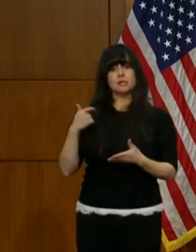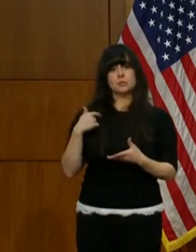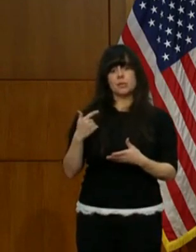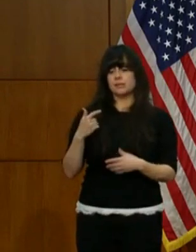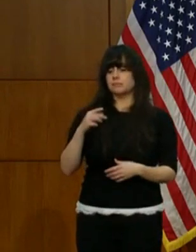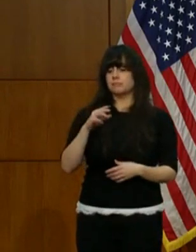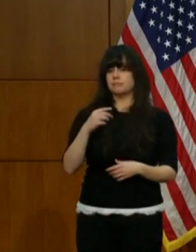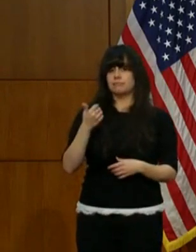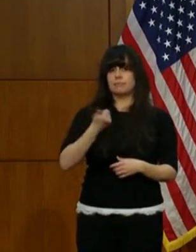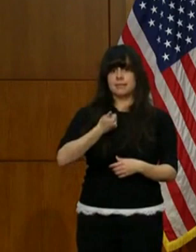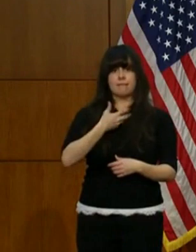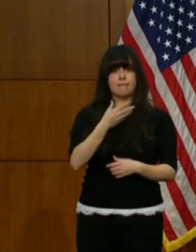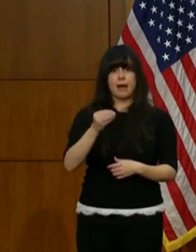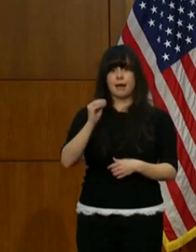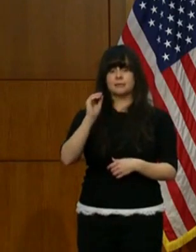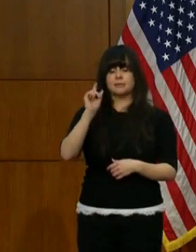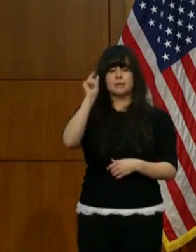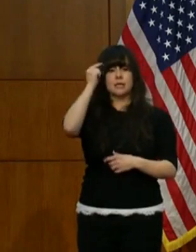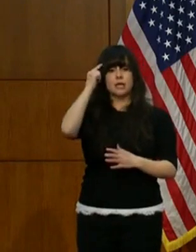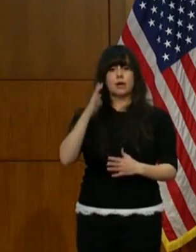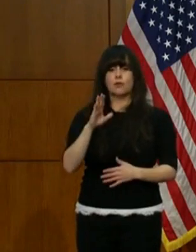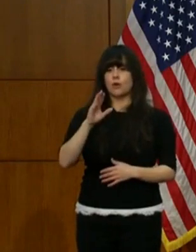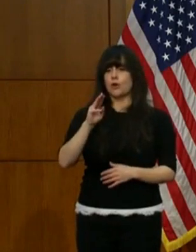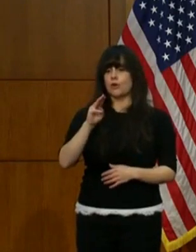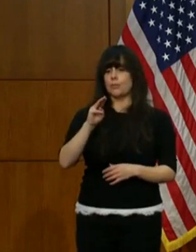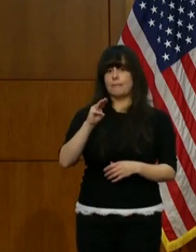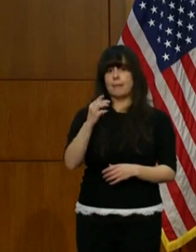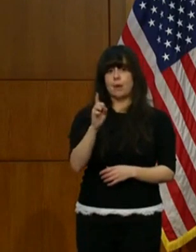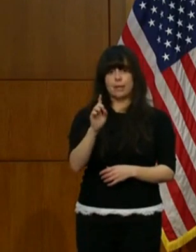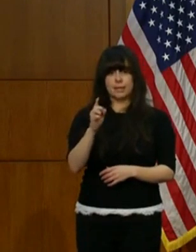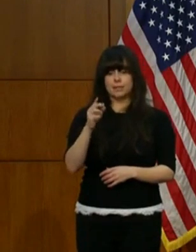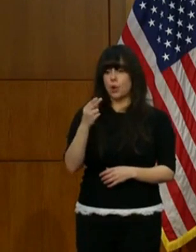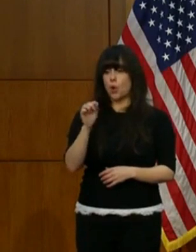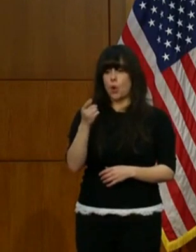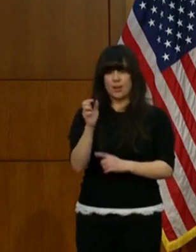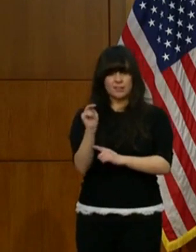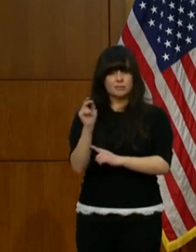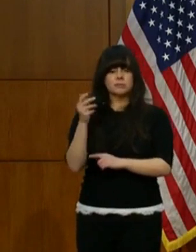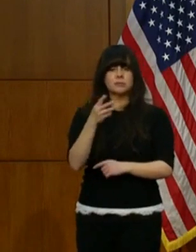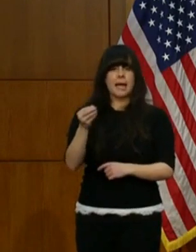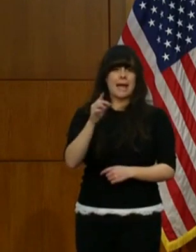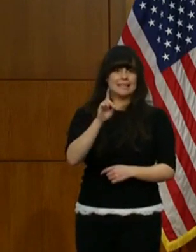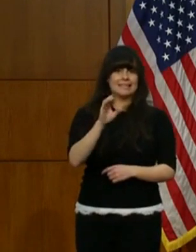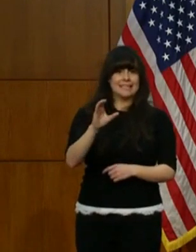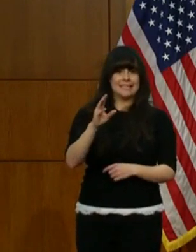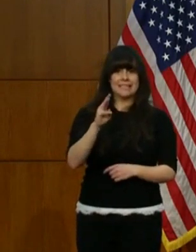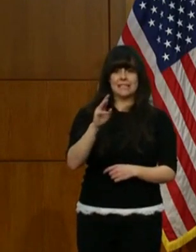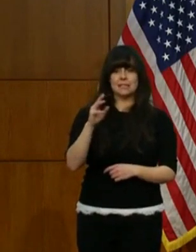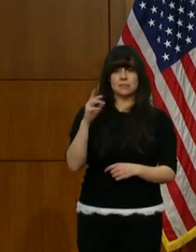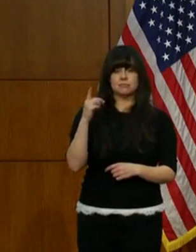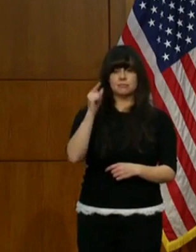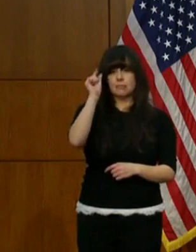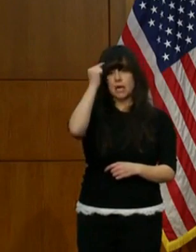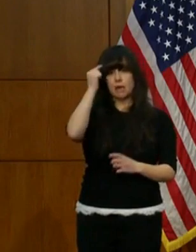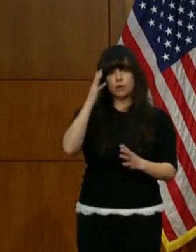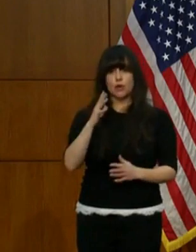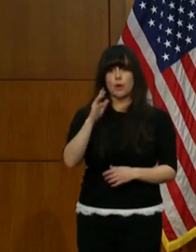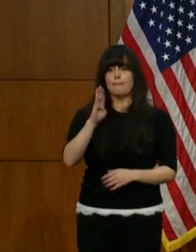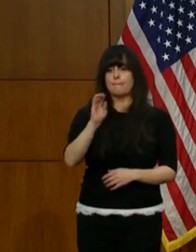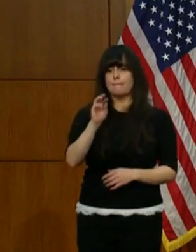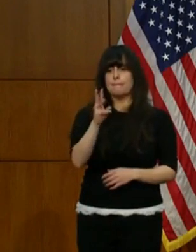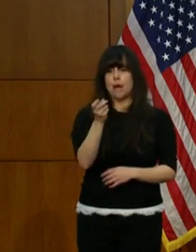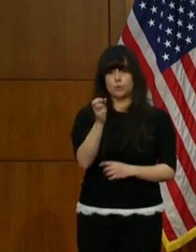Governor Hogan and D.C. Mayor Bowser in writing a letter asking that the federal government help us vaccinate